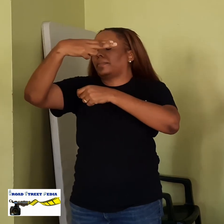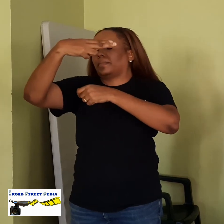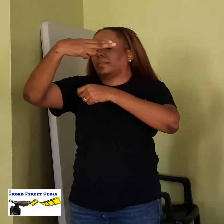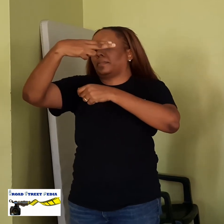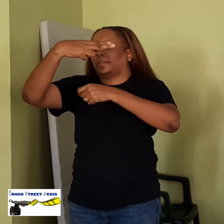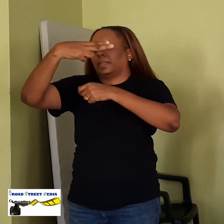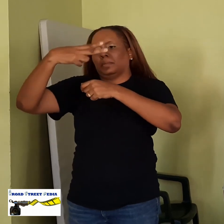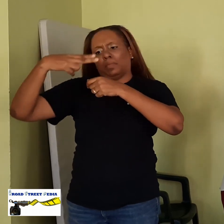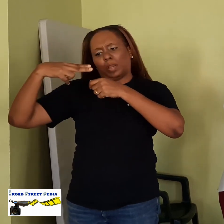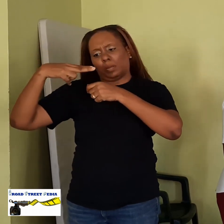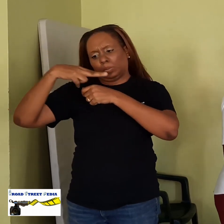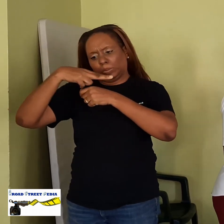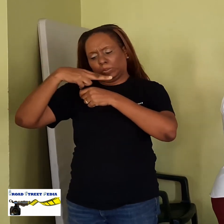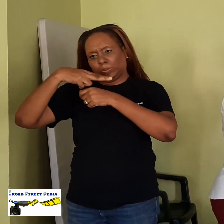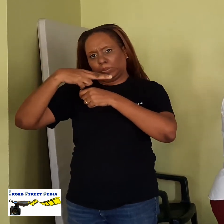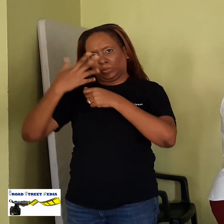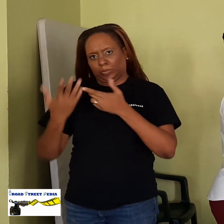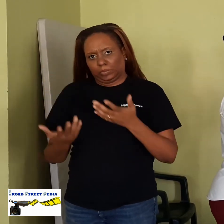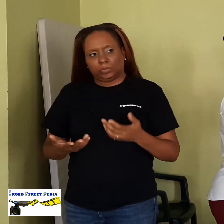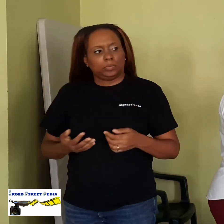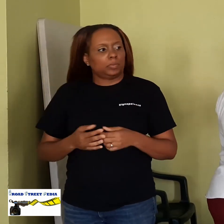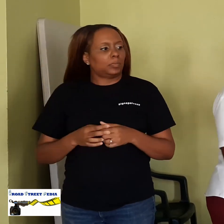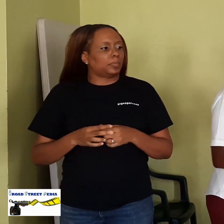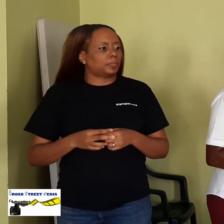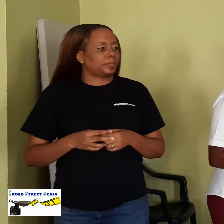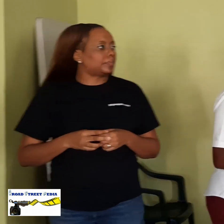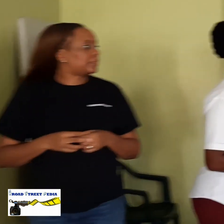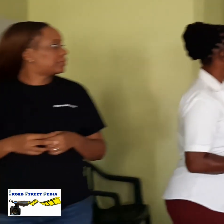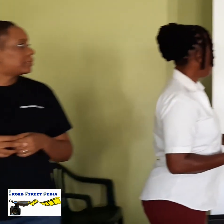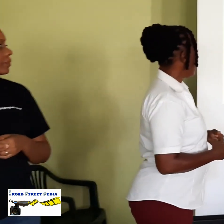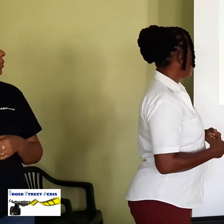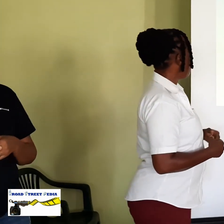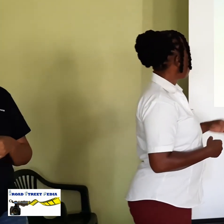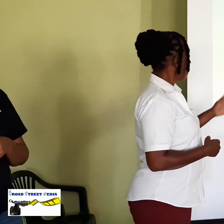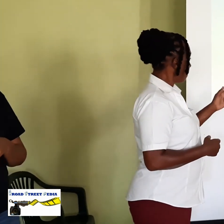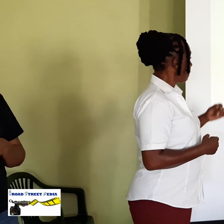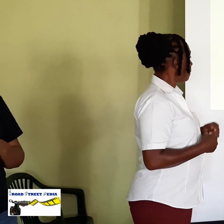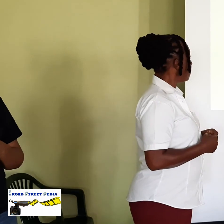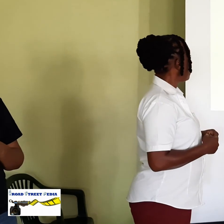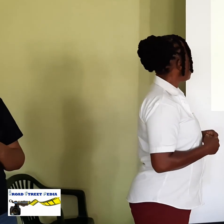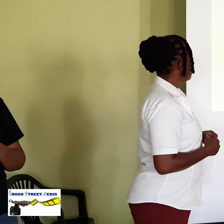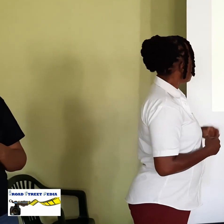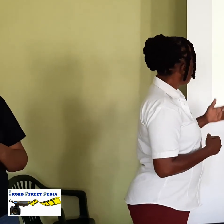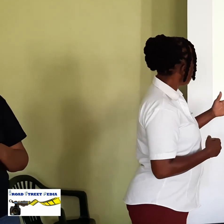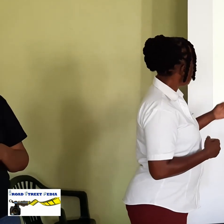have reduced your yield or your weight.